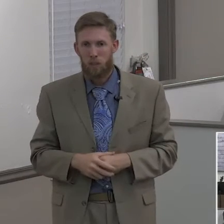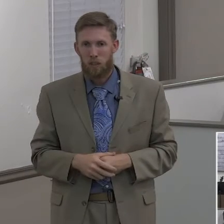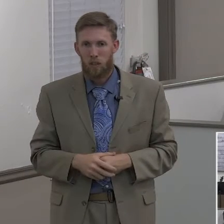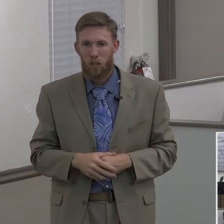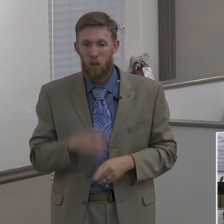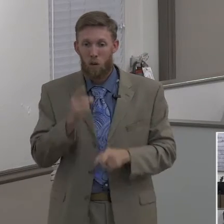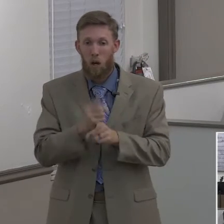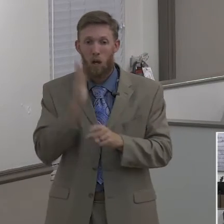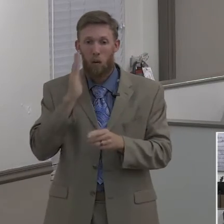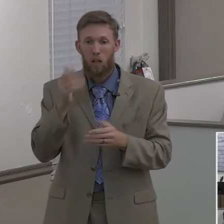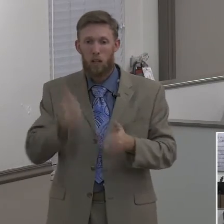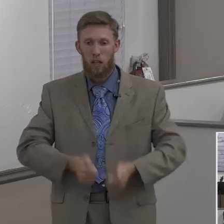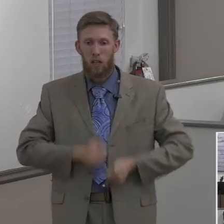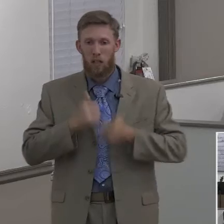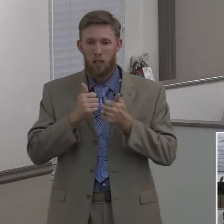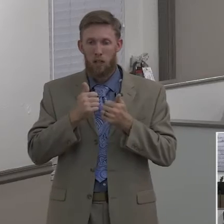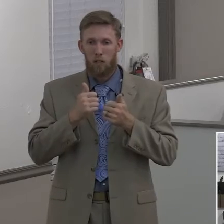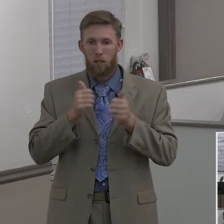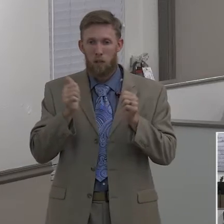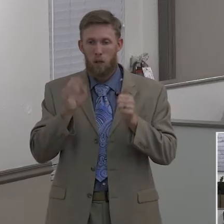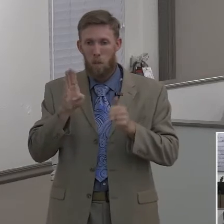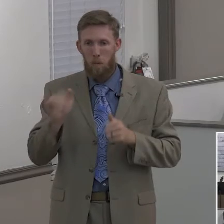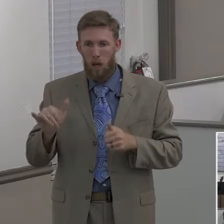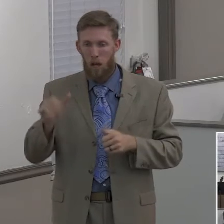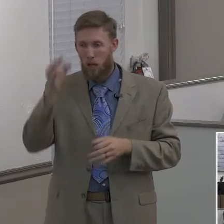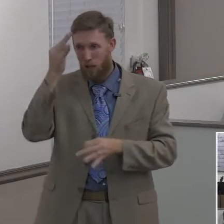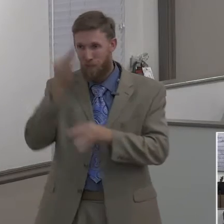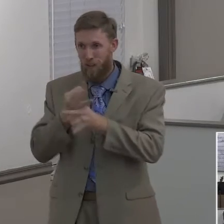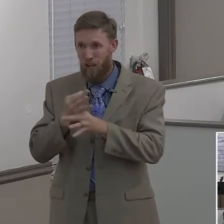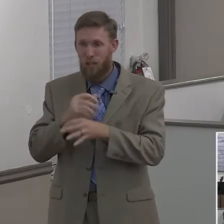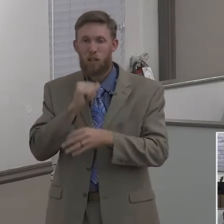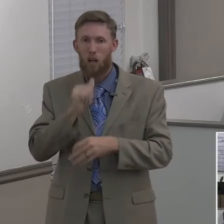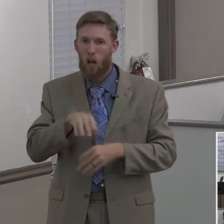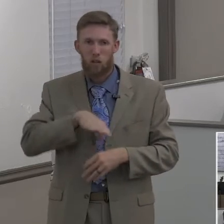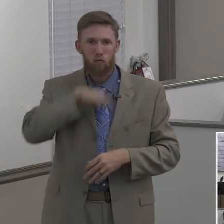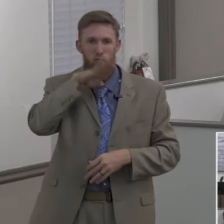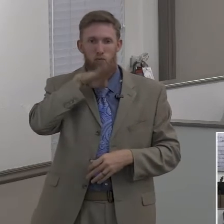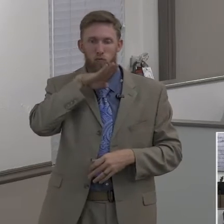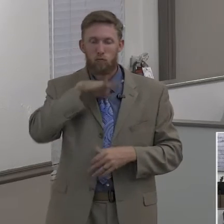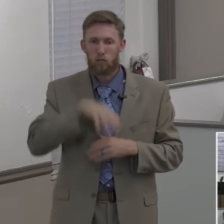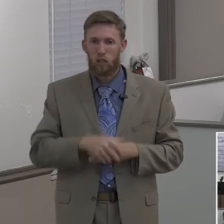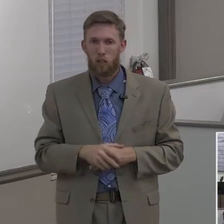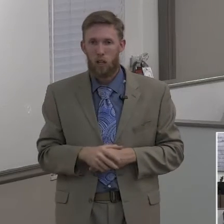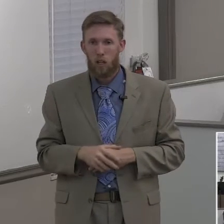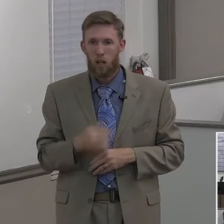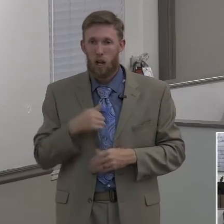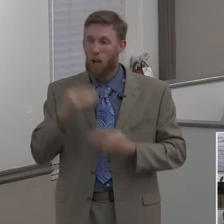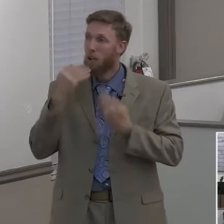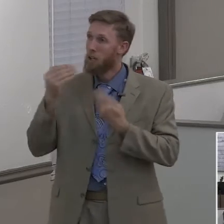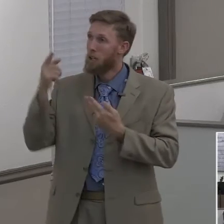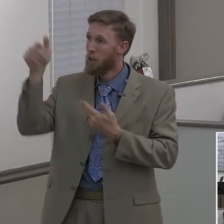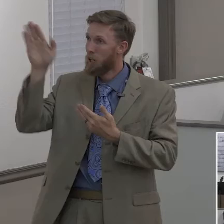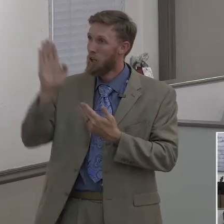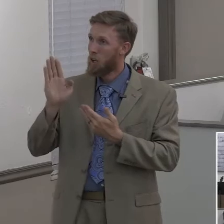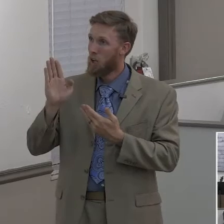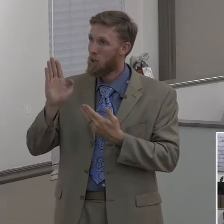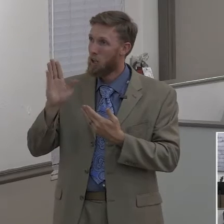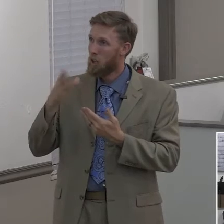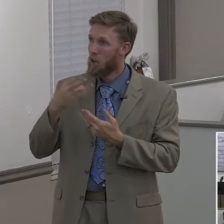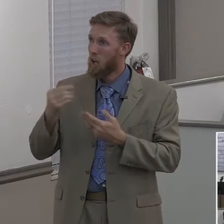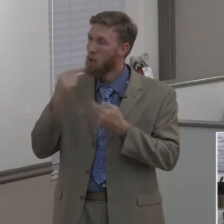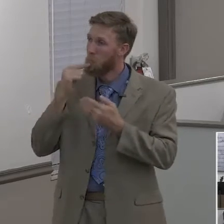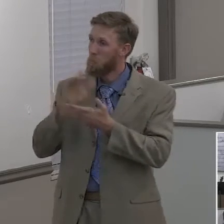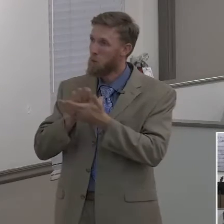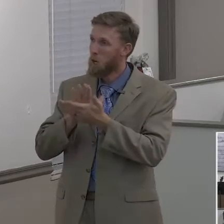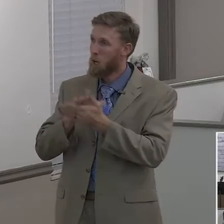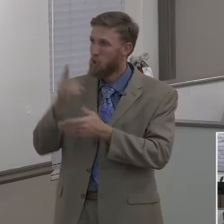The just shall live by what? Faith. Rather than frustration. I thank God and I praise Him